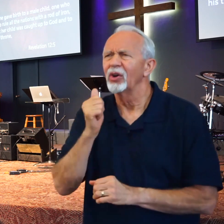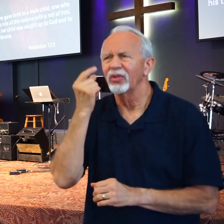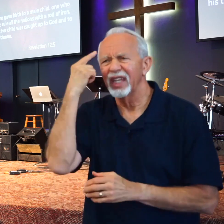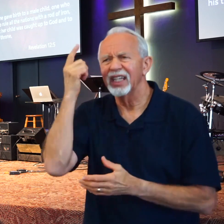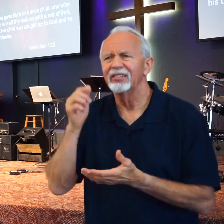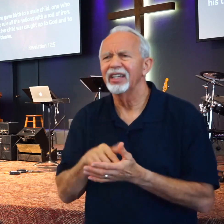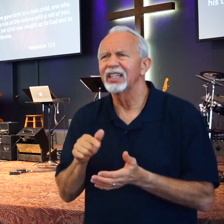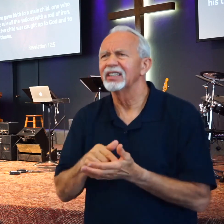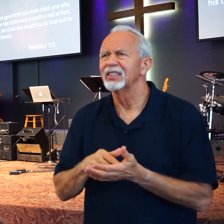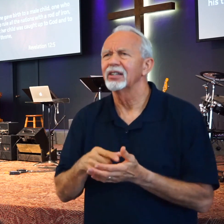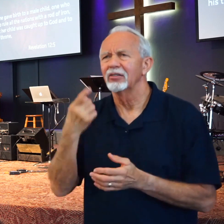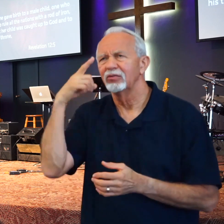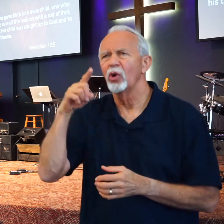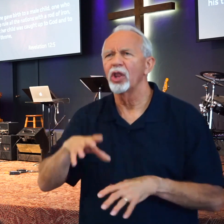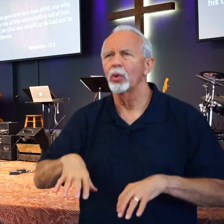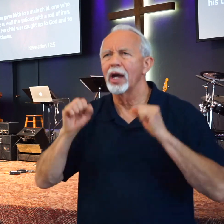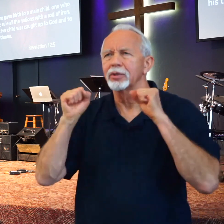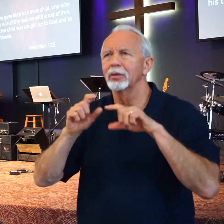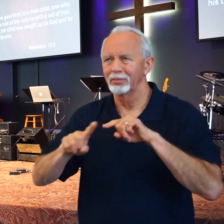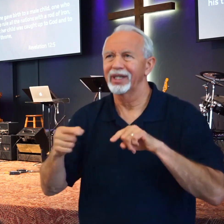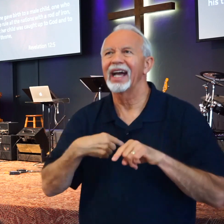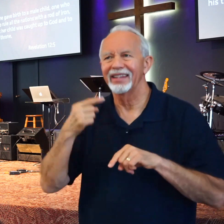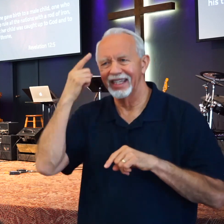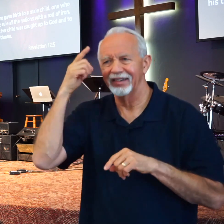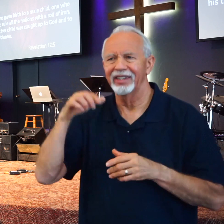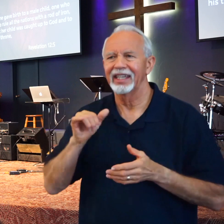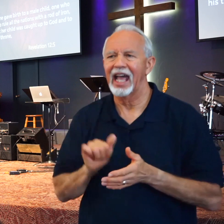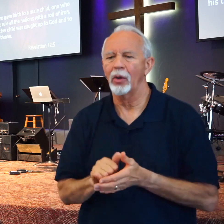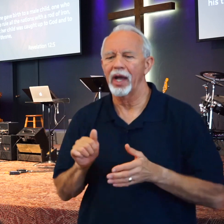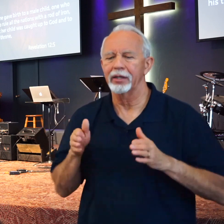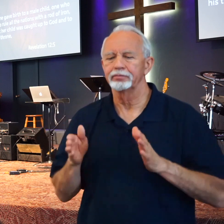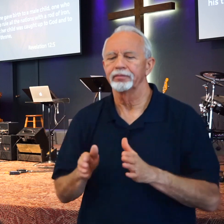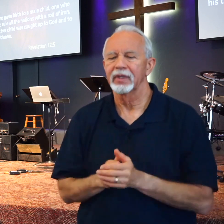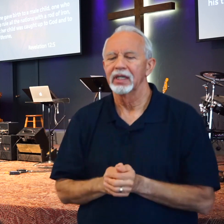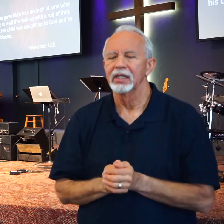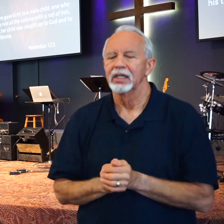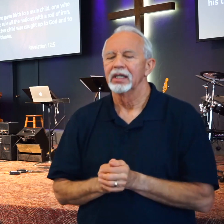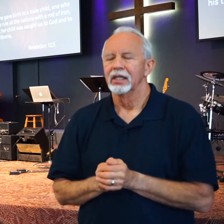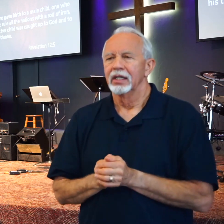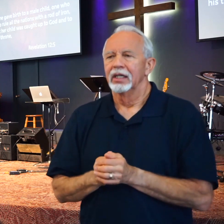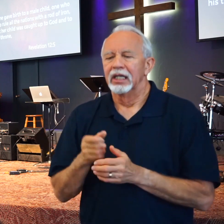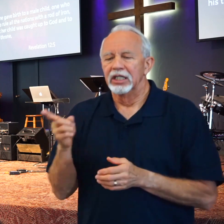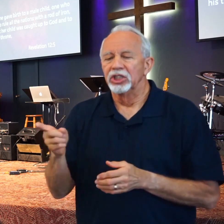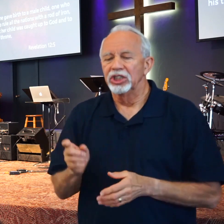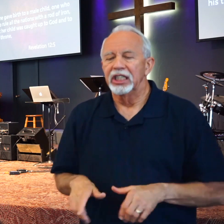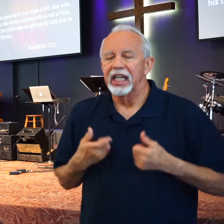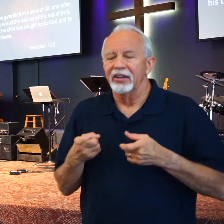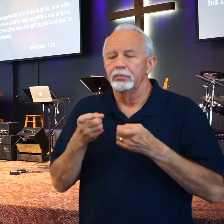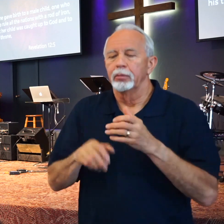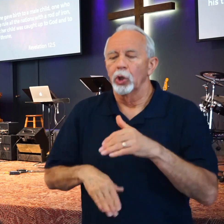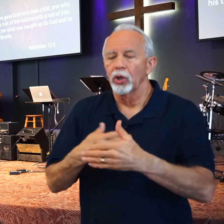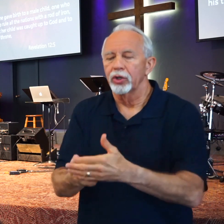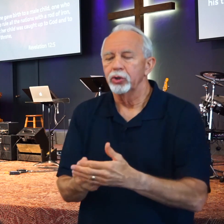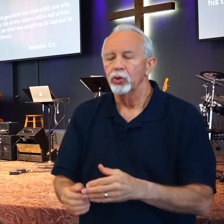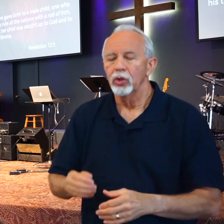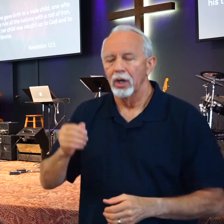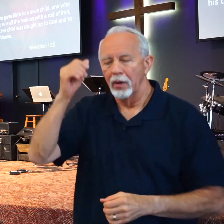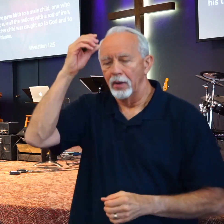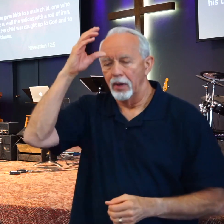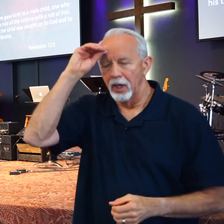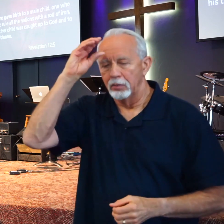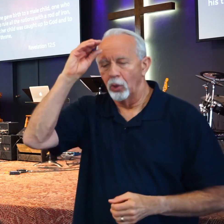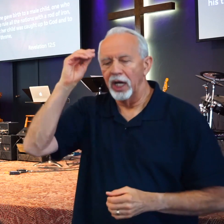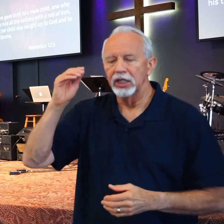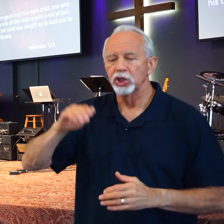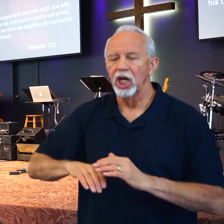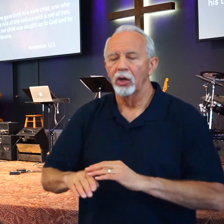of rapture, but I do. Verse 5 says, "She gave birth to a male child,